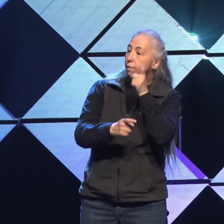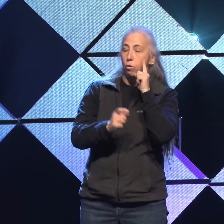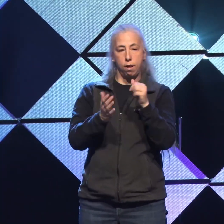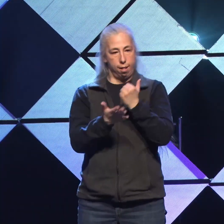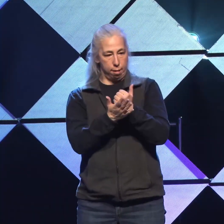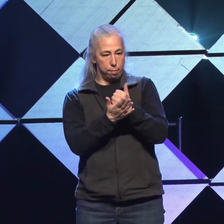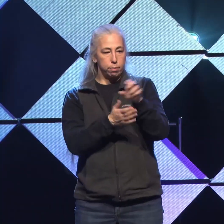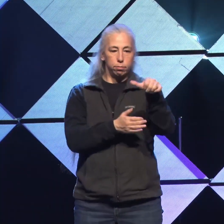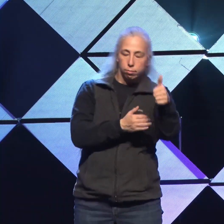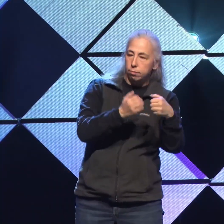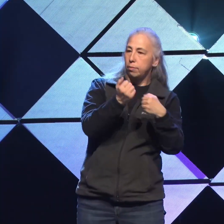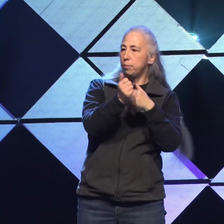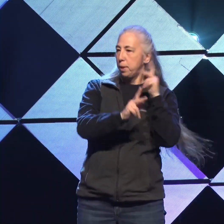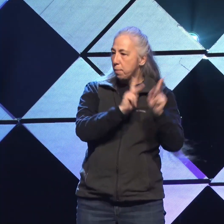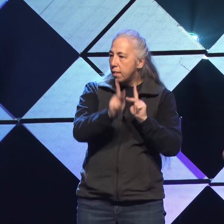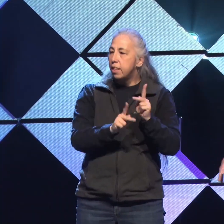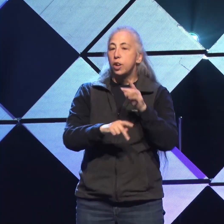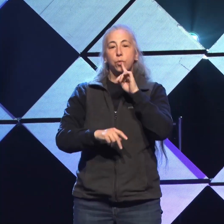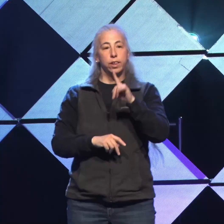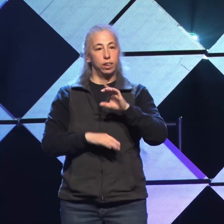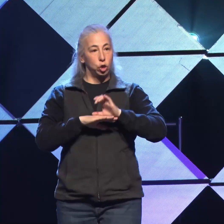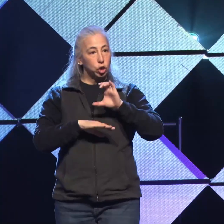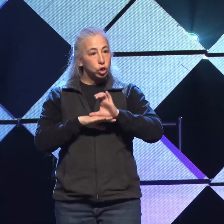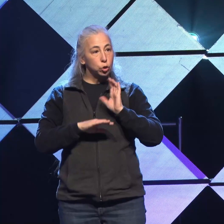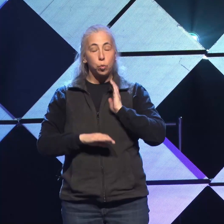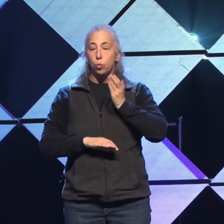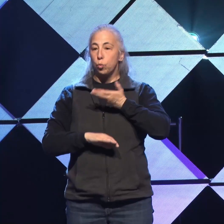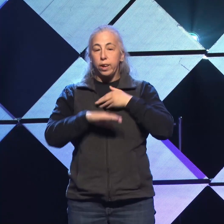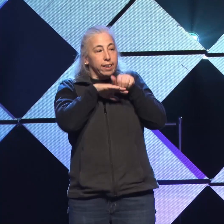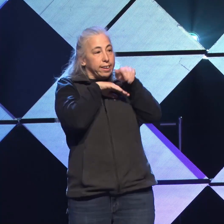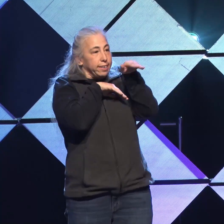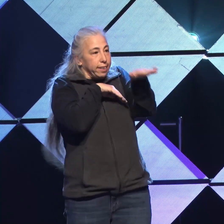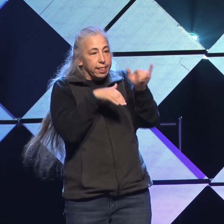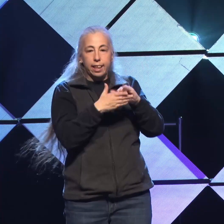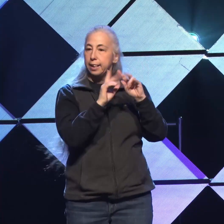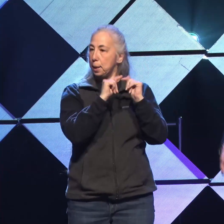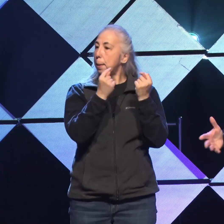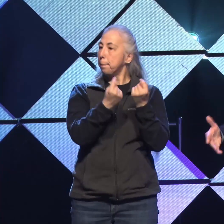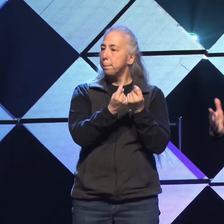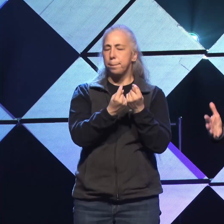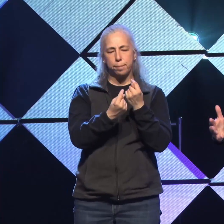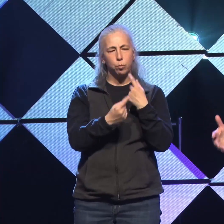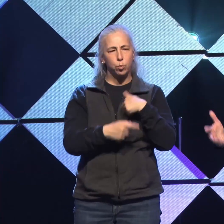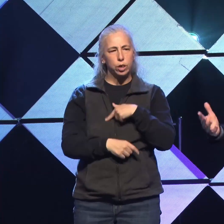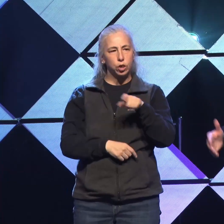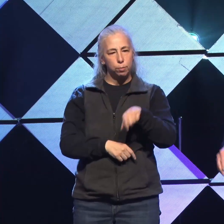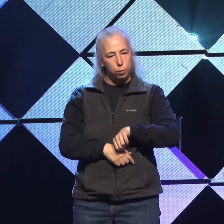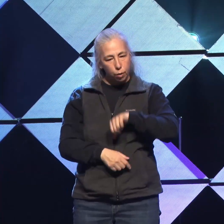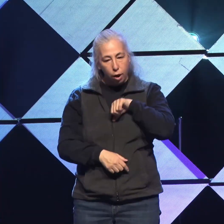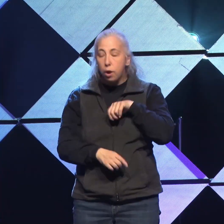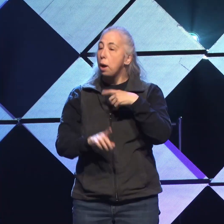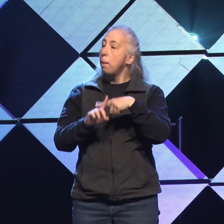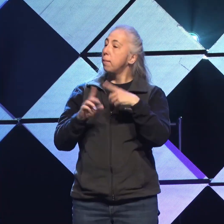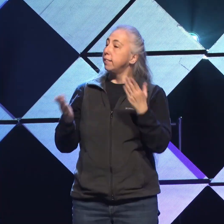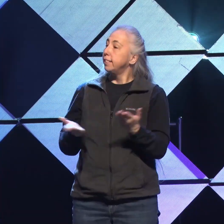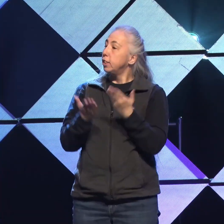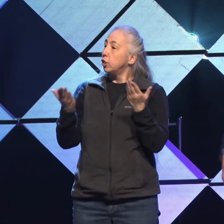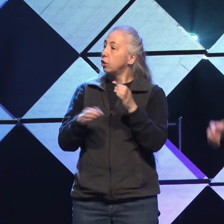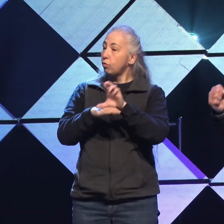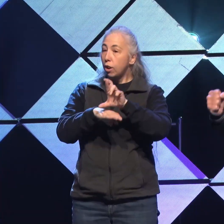should feel proud as a church that we sent people to do that kind of thing. And also that our church here at